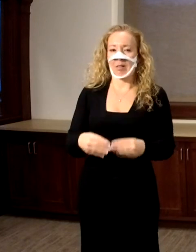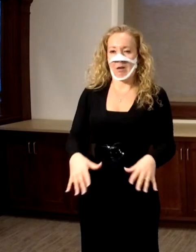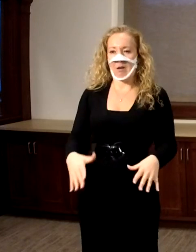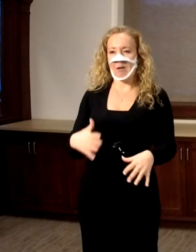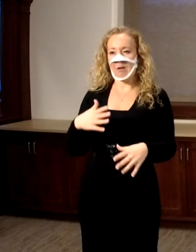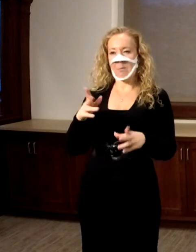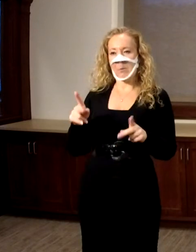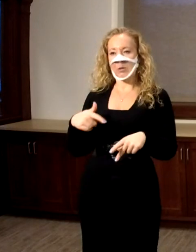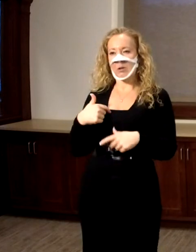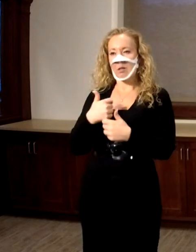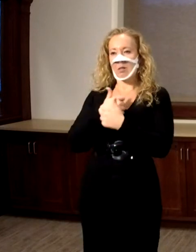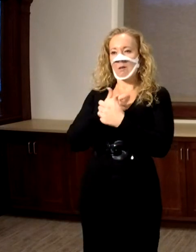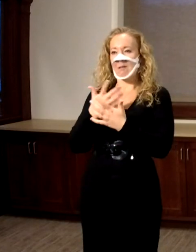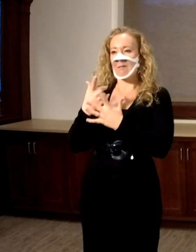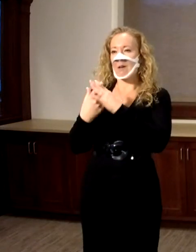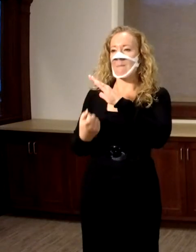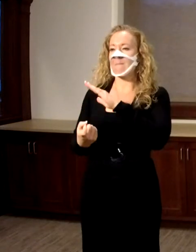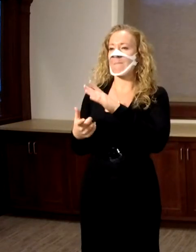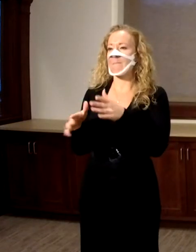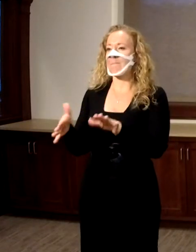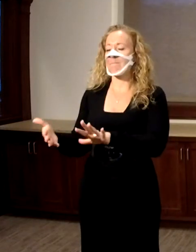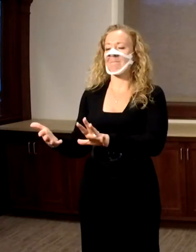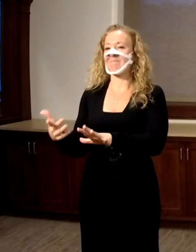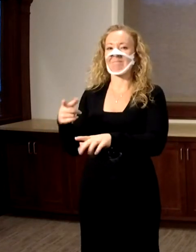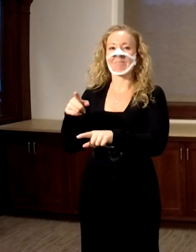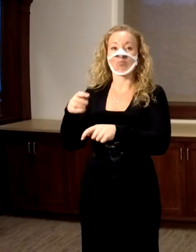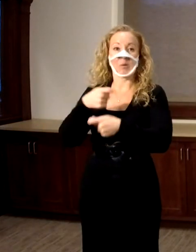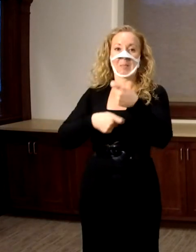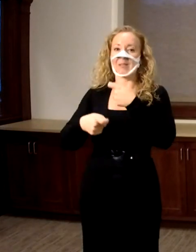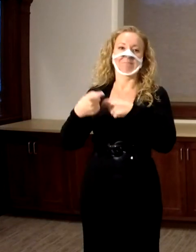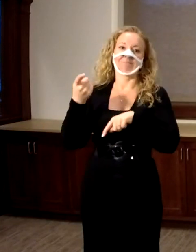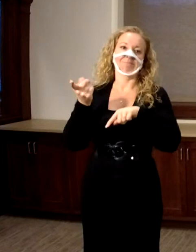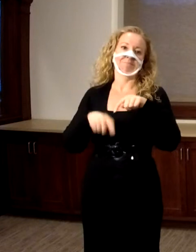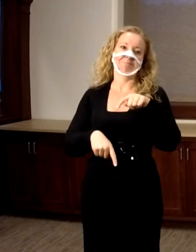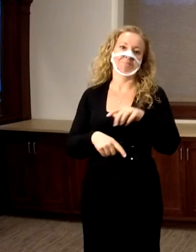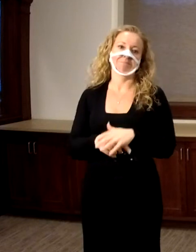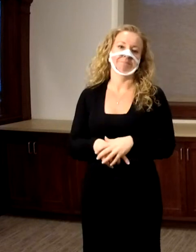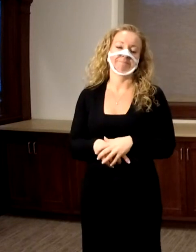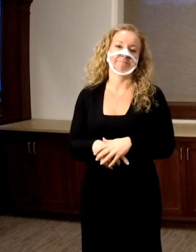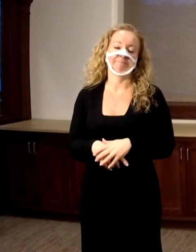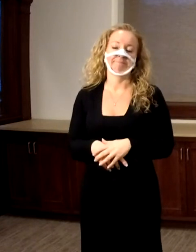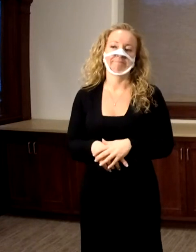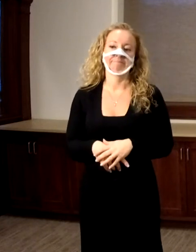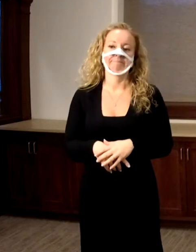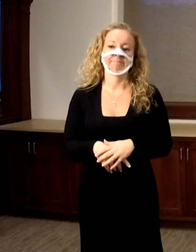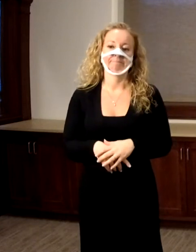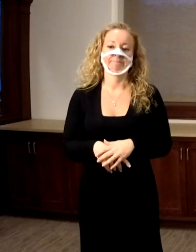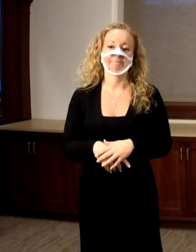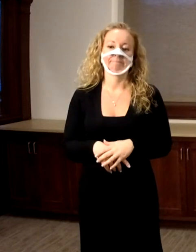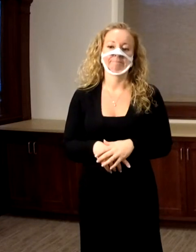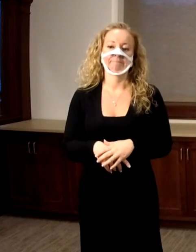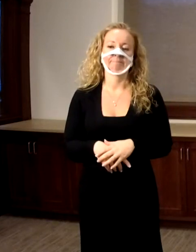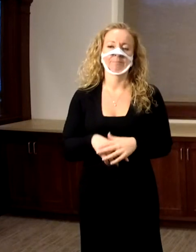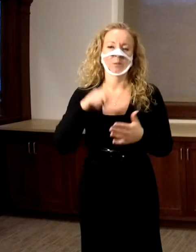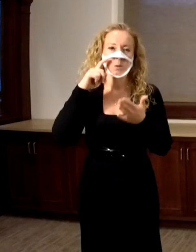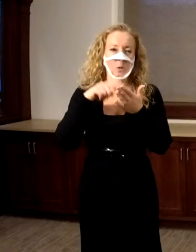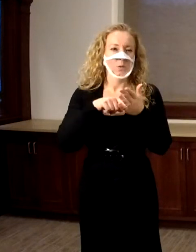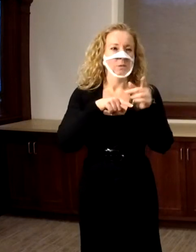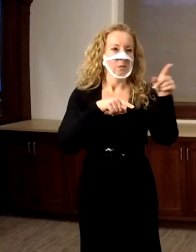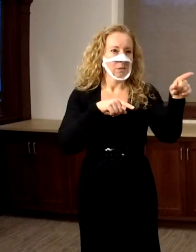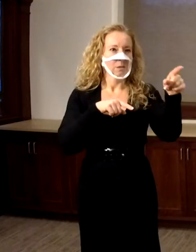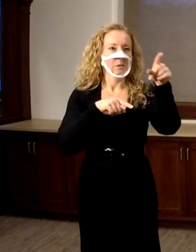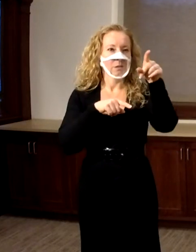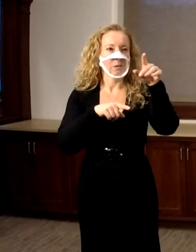in those families now is something that can't be replaced. And we see again and again how our